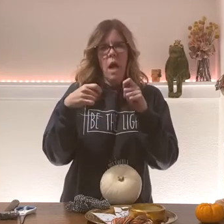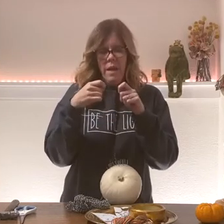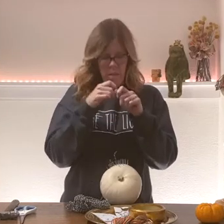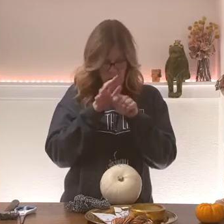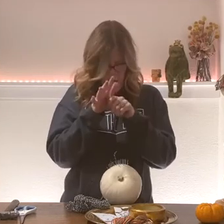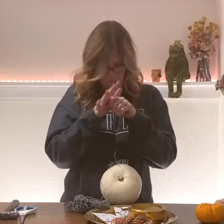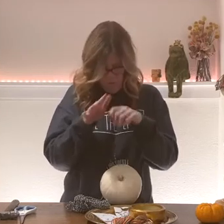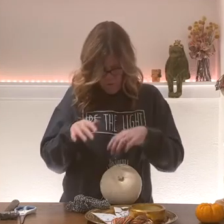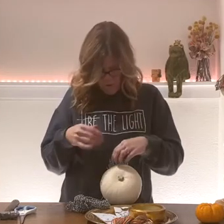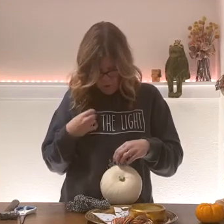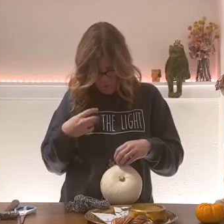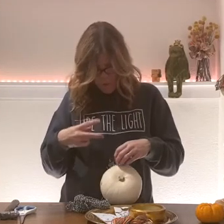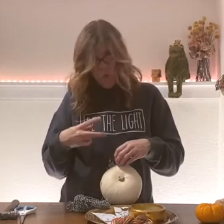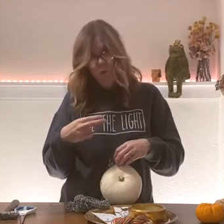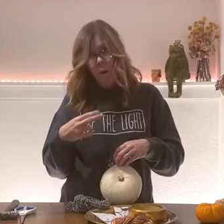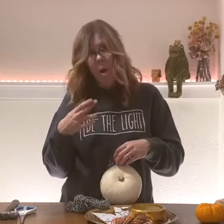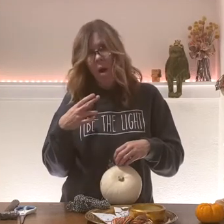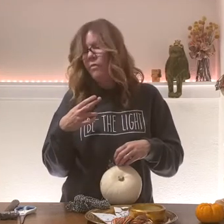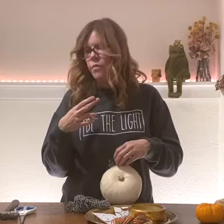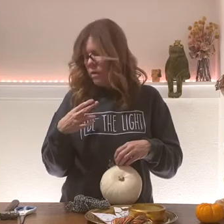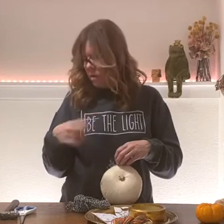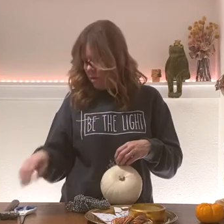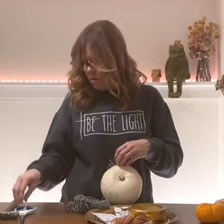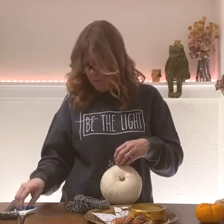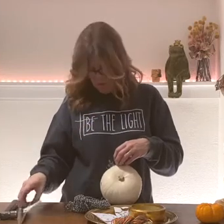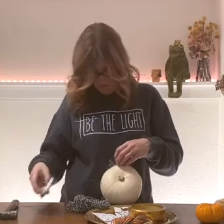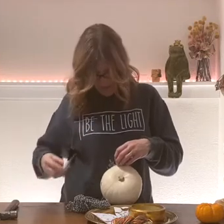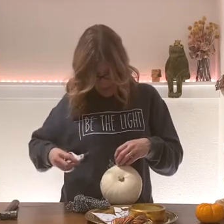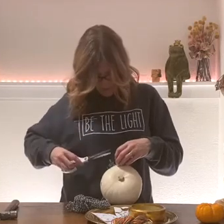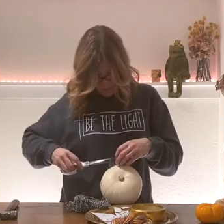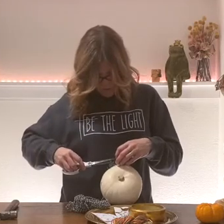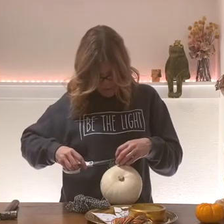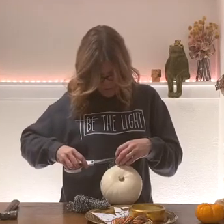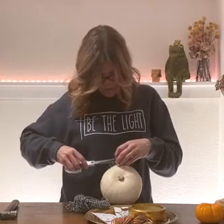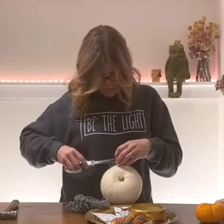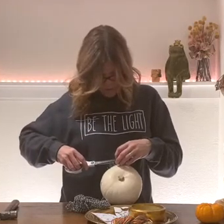is enough. So I'm going to trim off the extra.